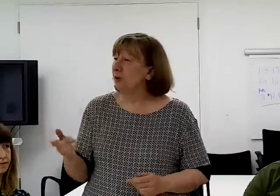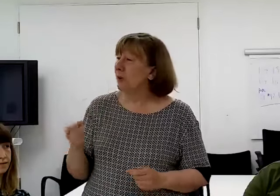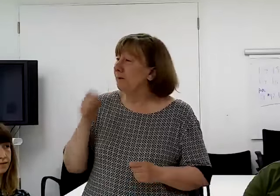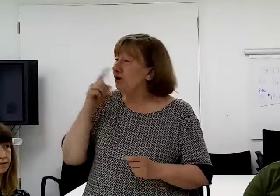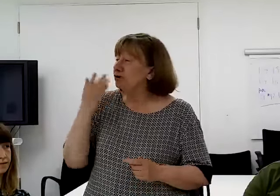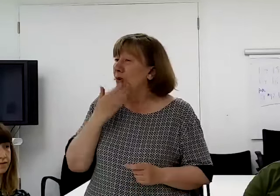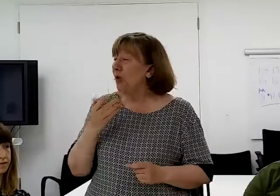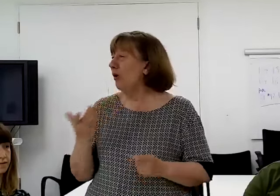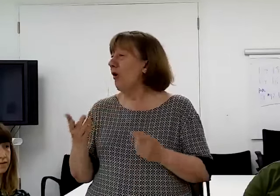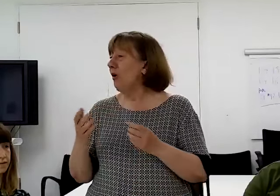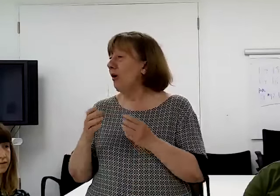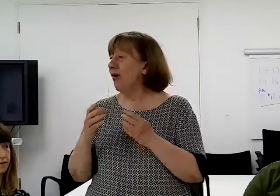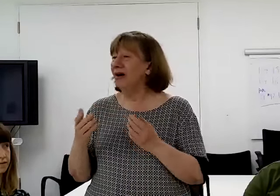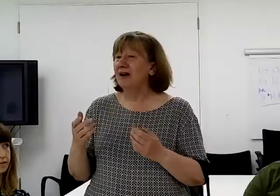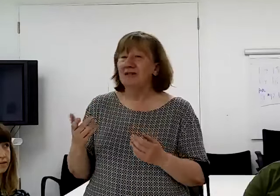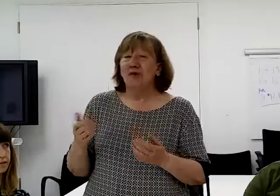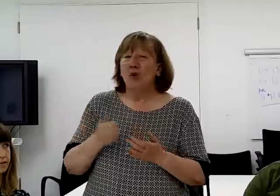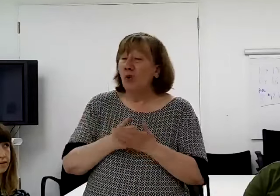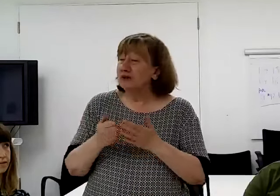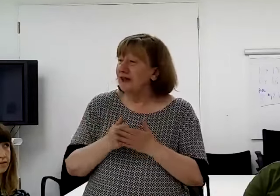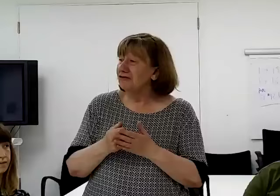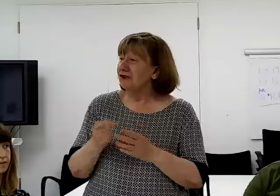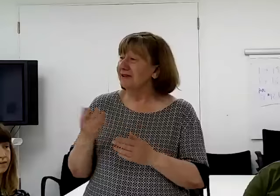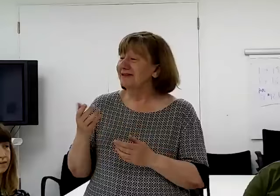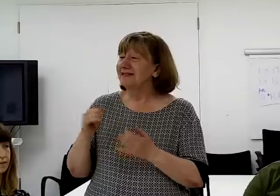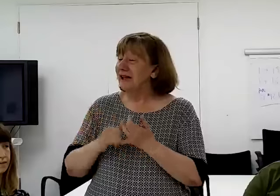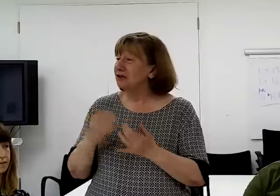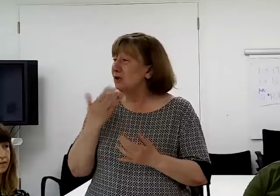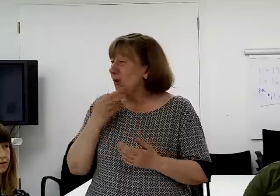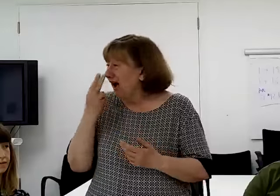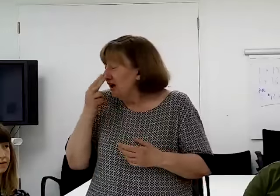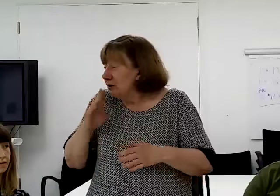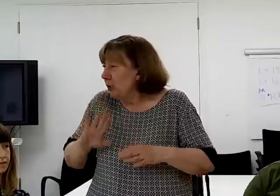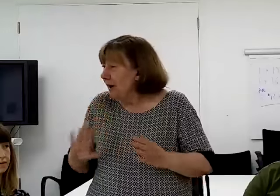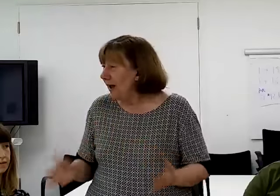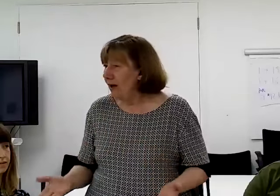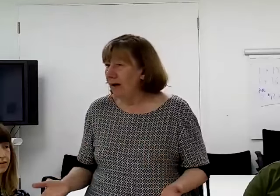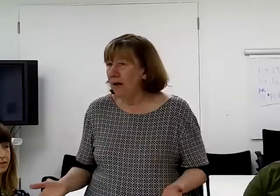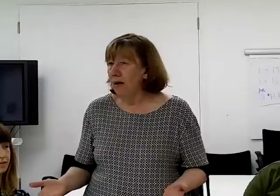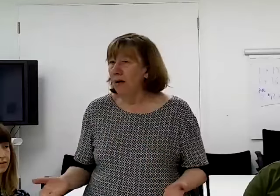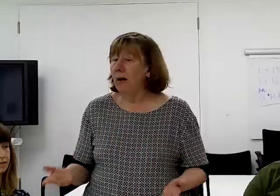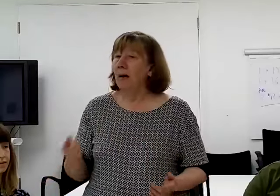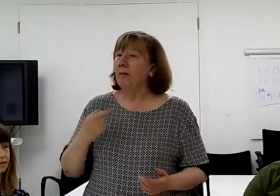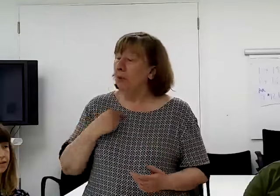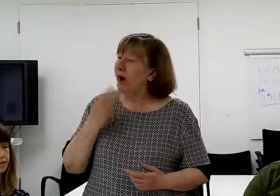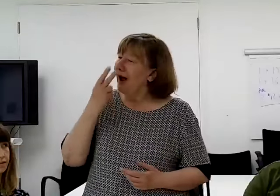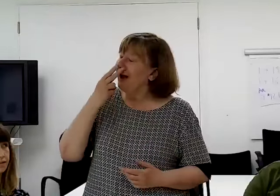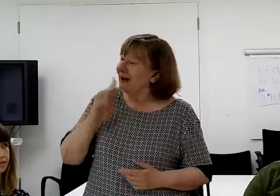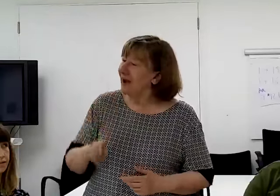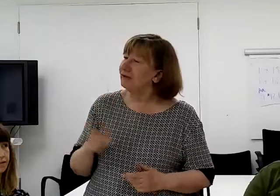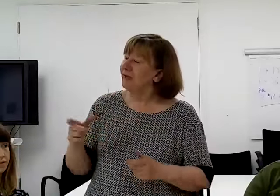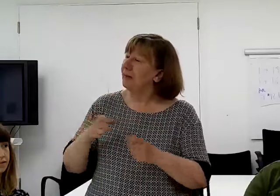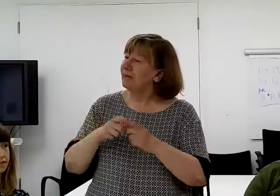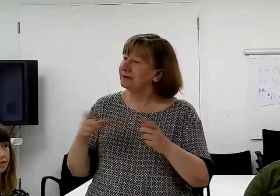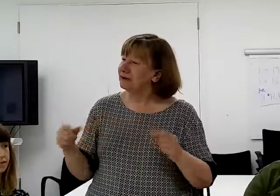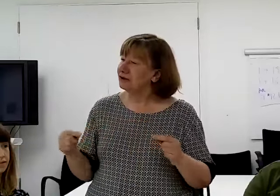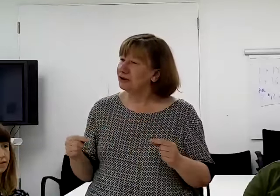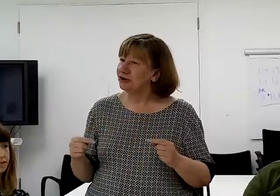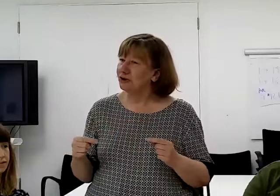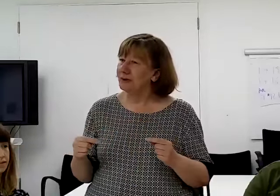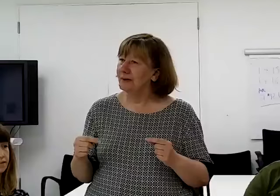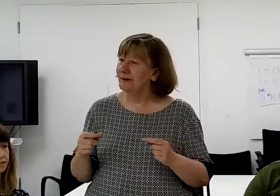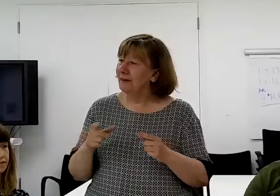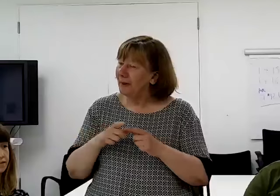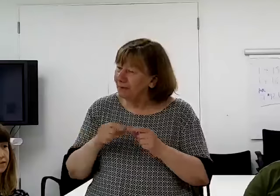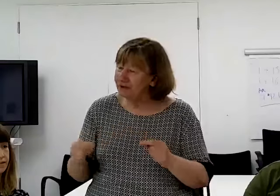care. What school they went to, whether it's a posh school or an ordinary state school, I don't care. What I do